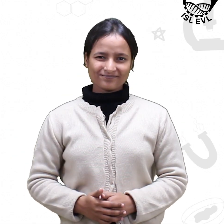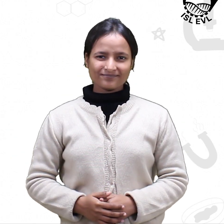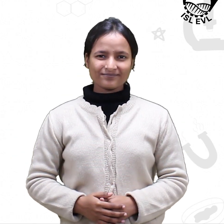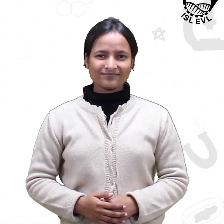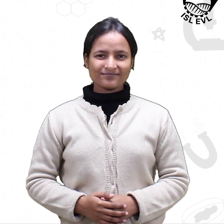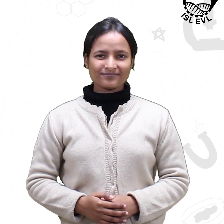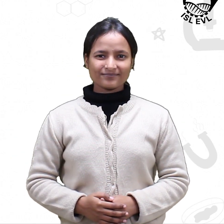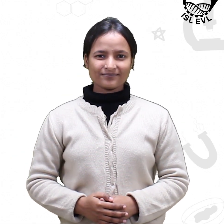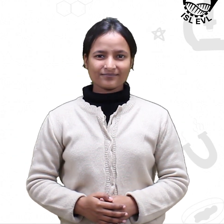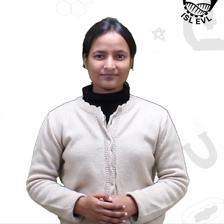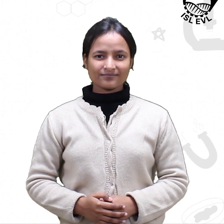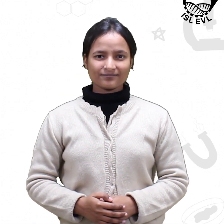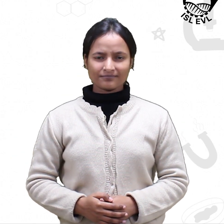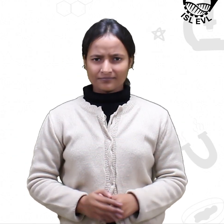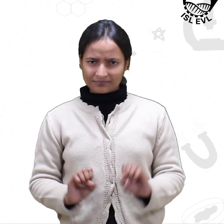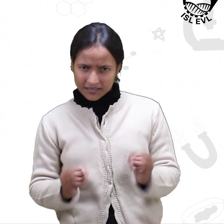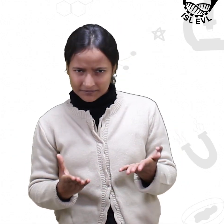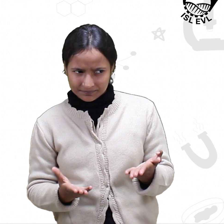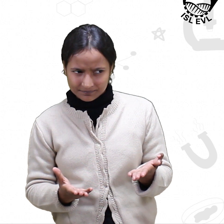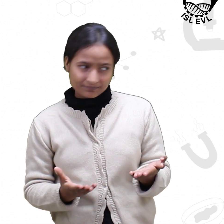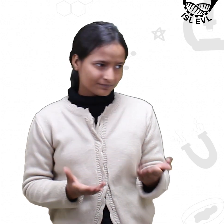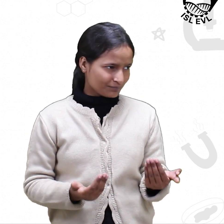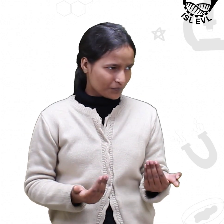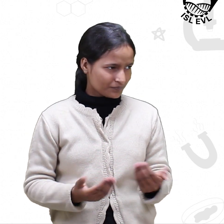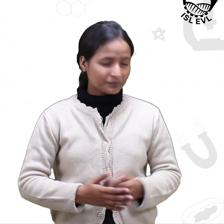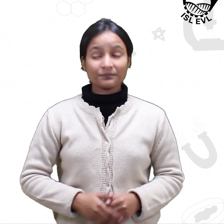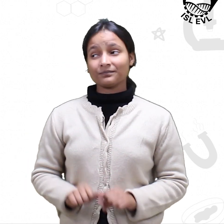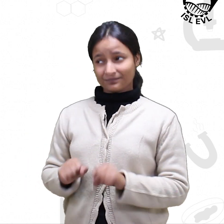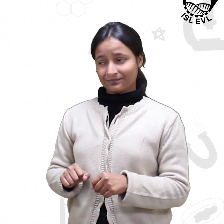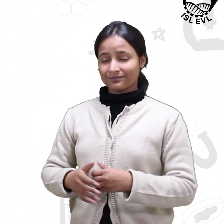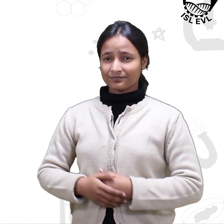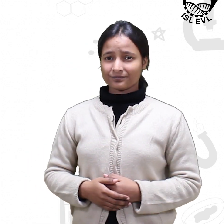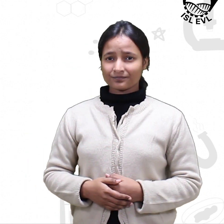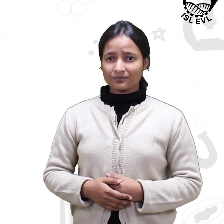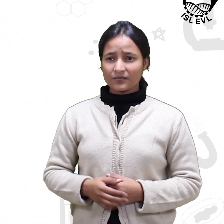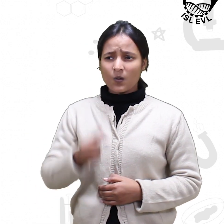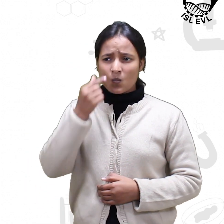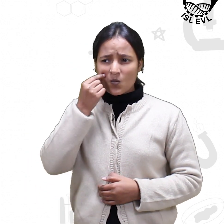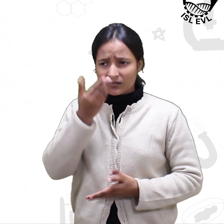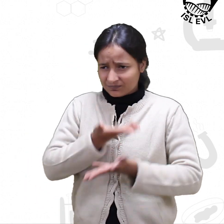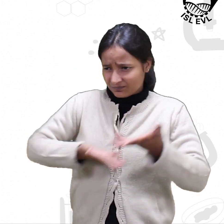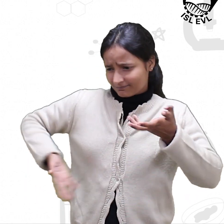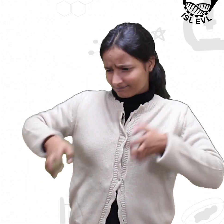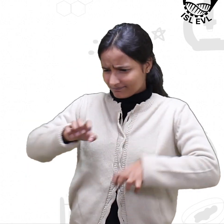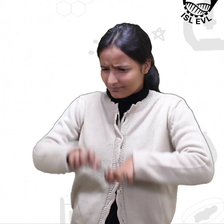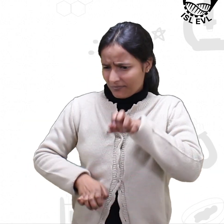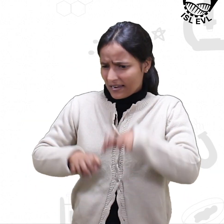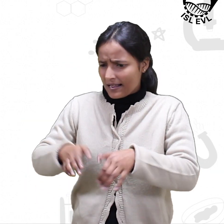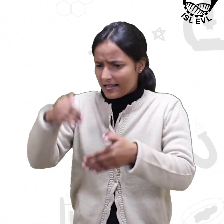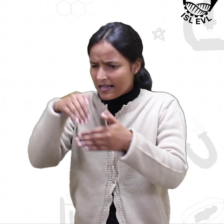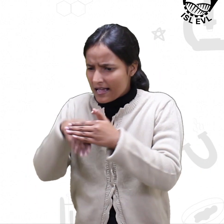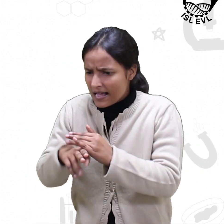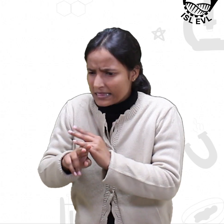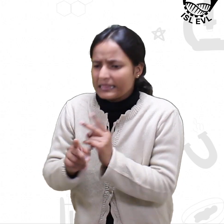endeavor. So let's get started, shall we? We humans, or most animals, have something